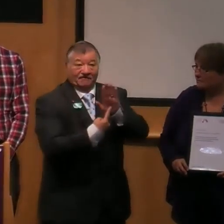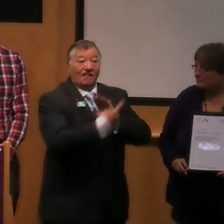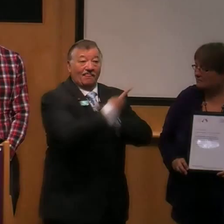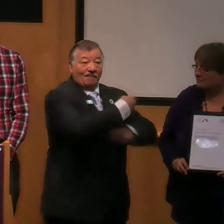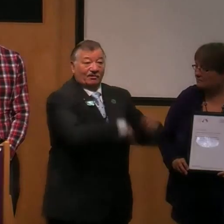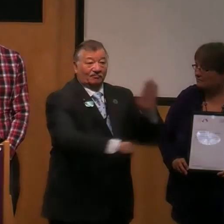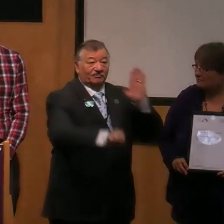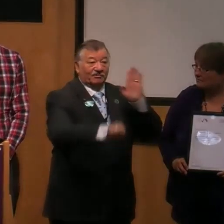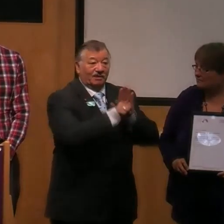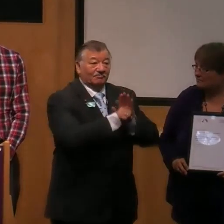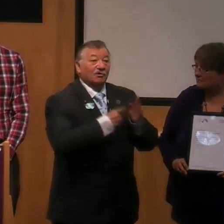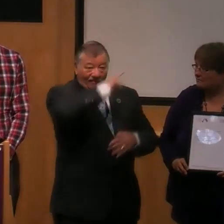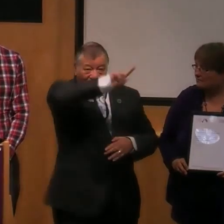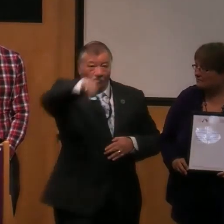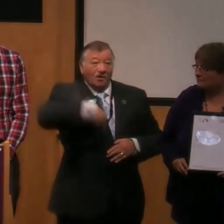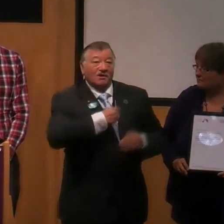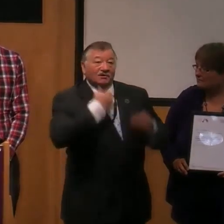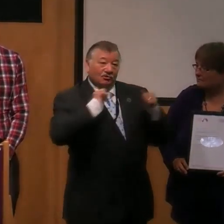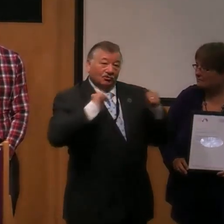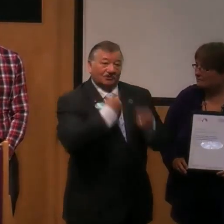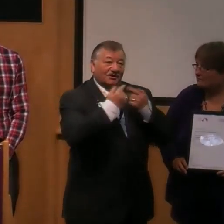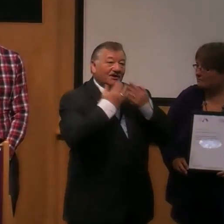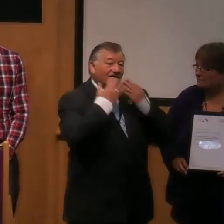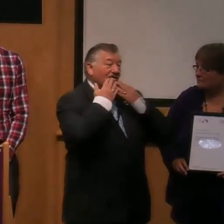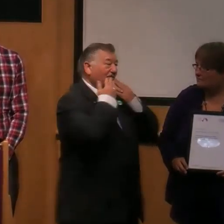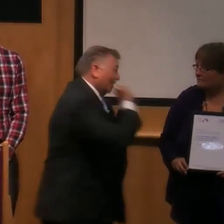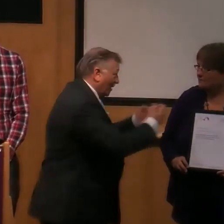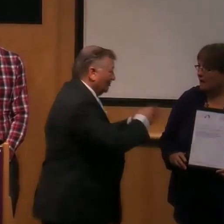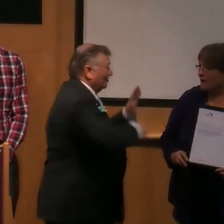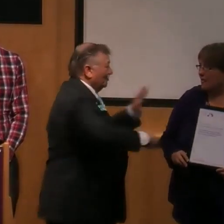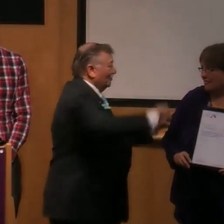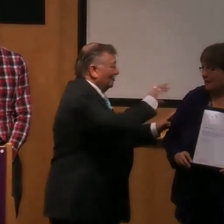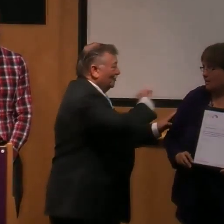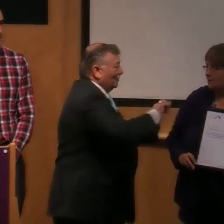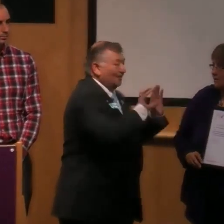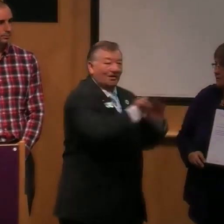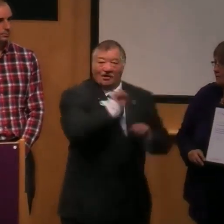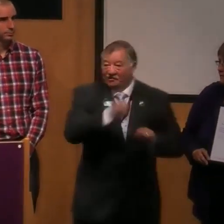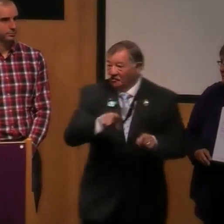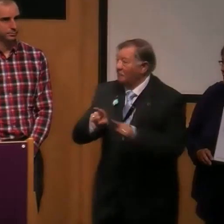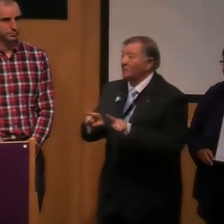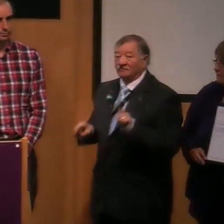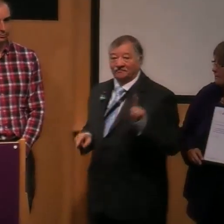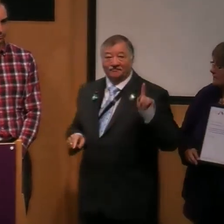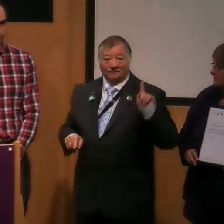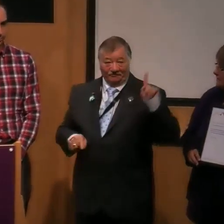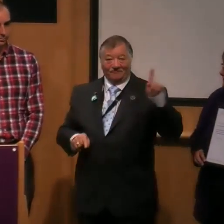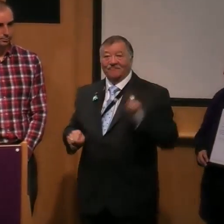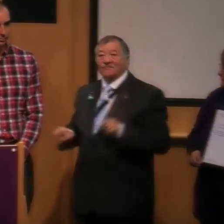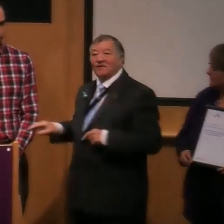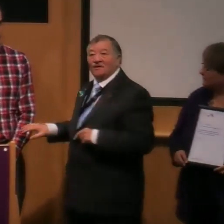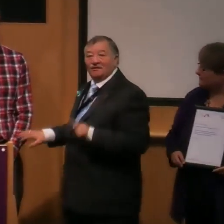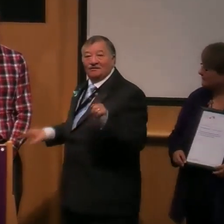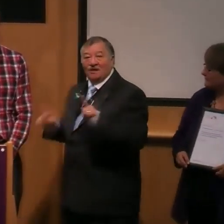mean a lot to some people, but for parents, it gives them the reassurance. So a huge thanks to Sue and the team. And also, may I